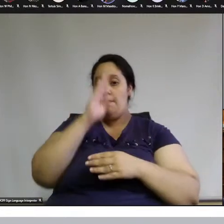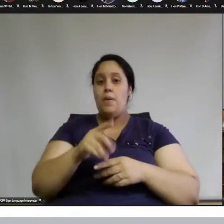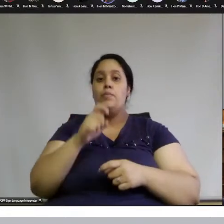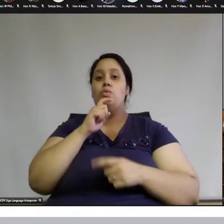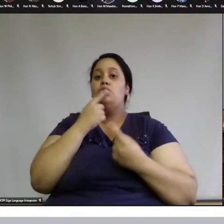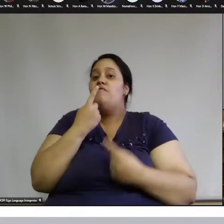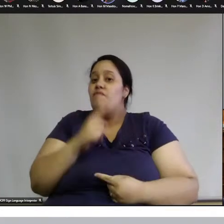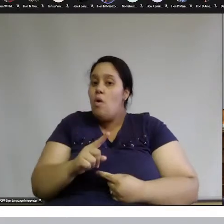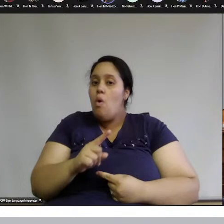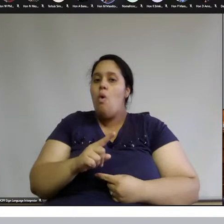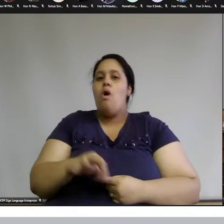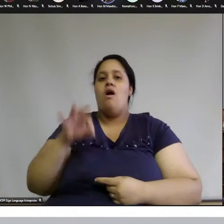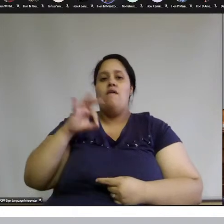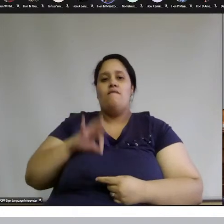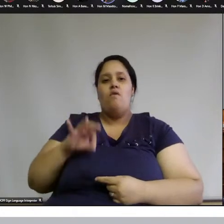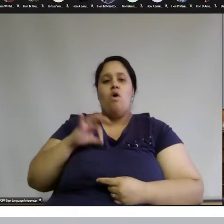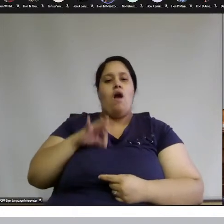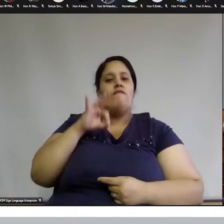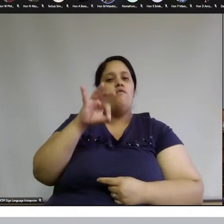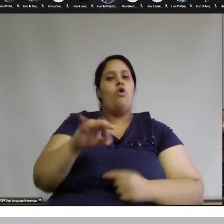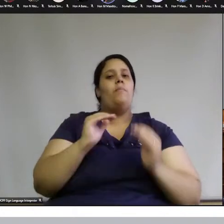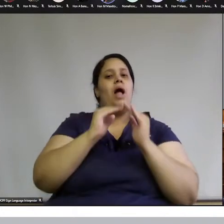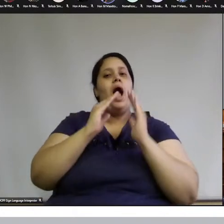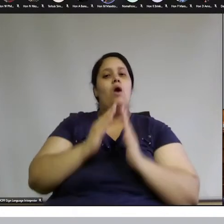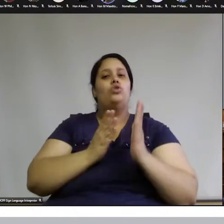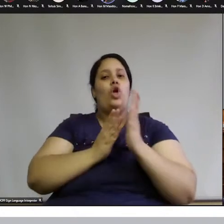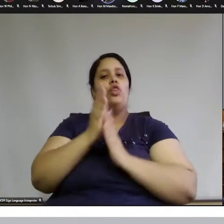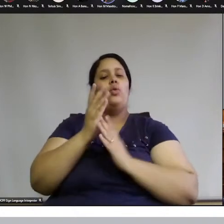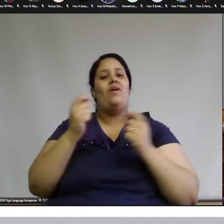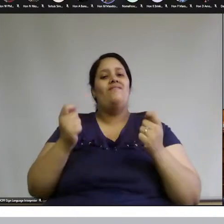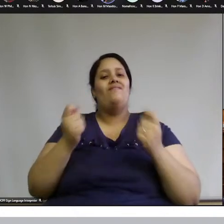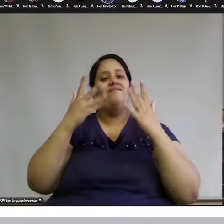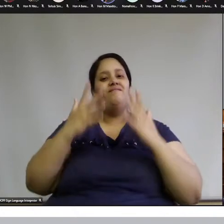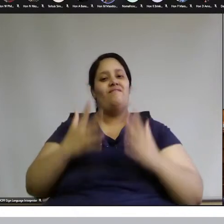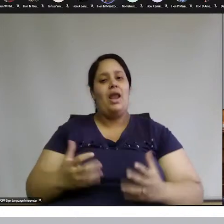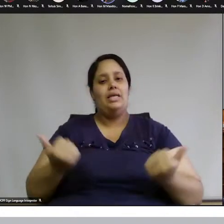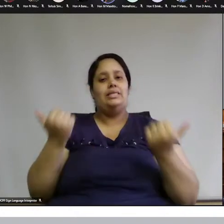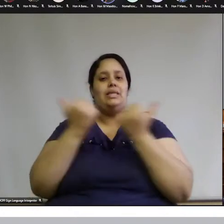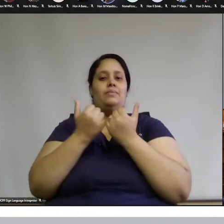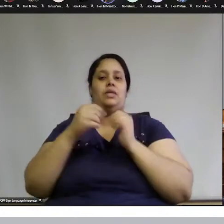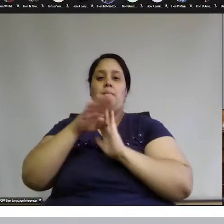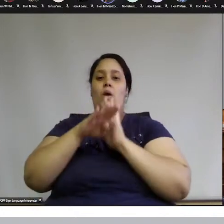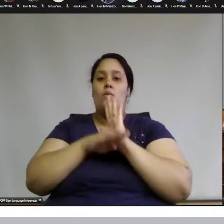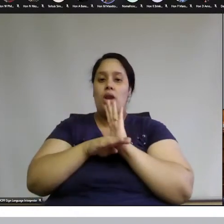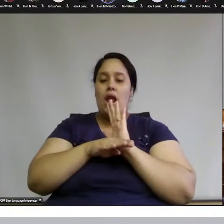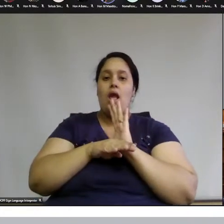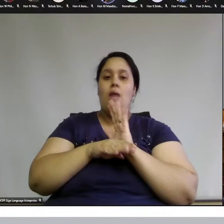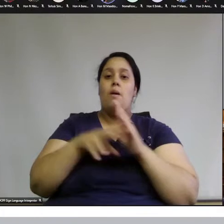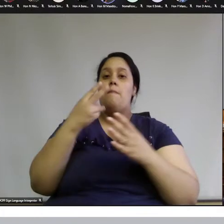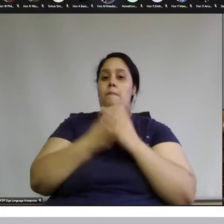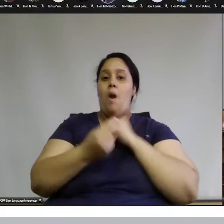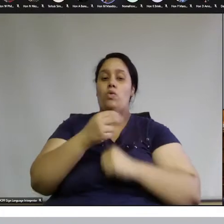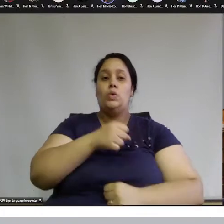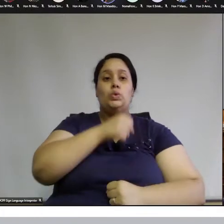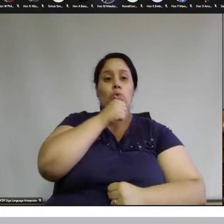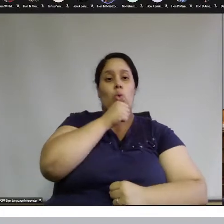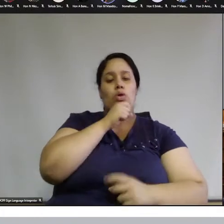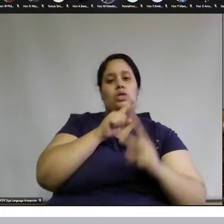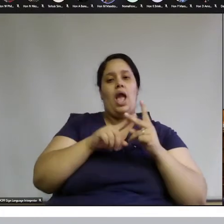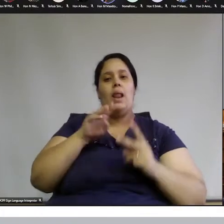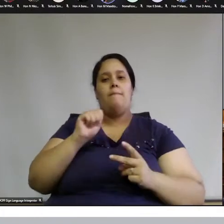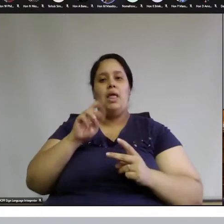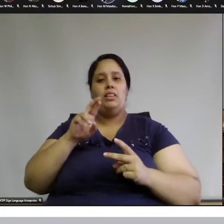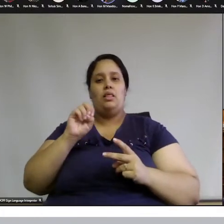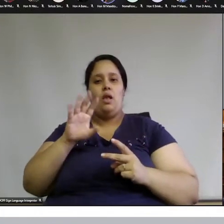in the province through the finance-linked individual subsidy program, both in the Metro and in the George CBD. As